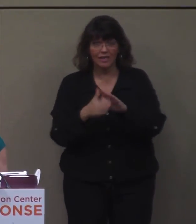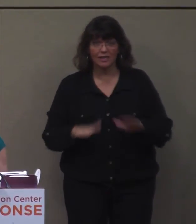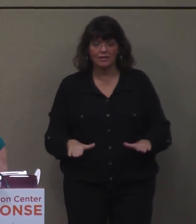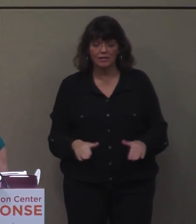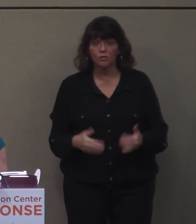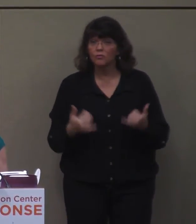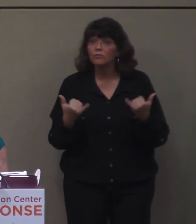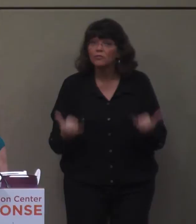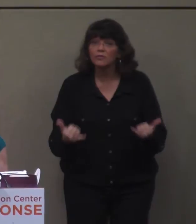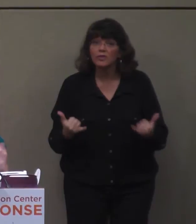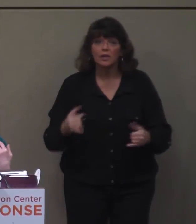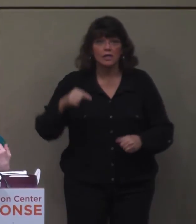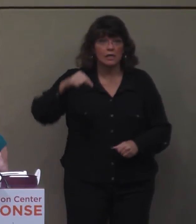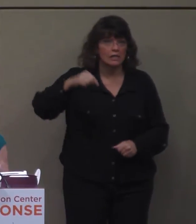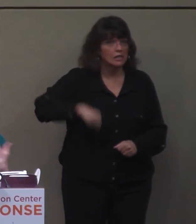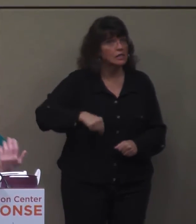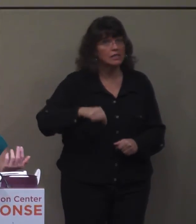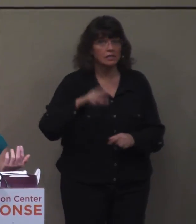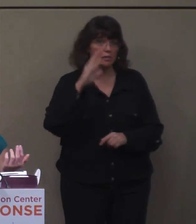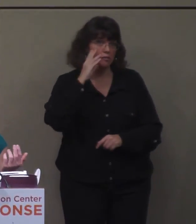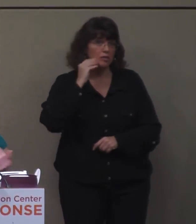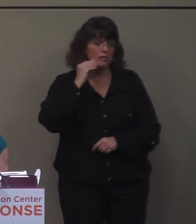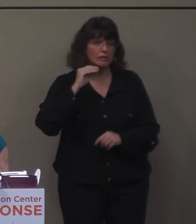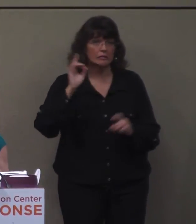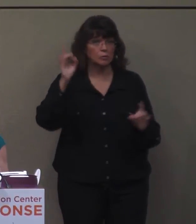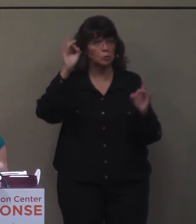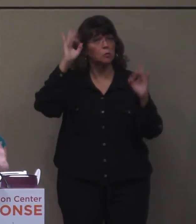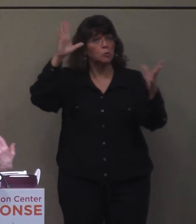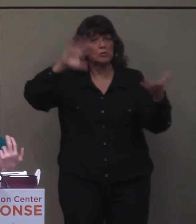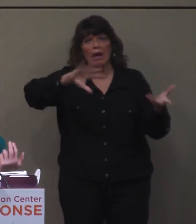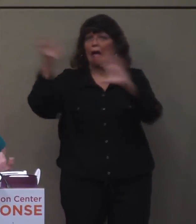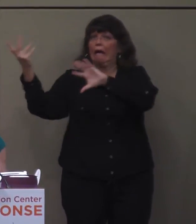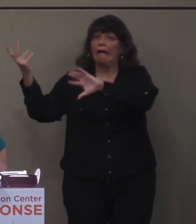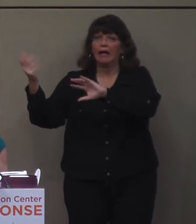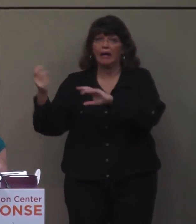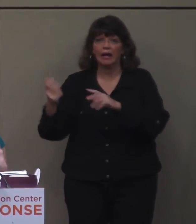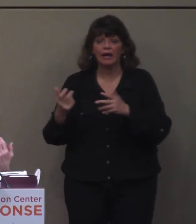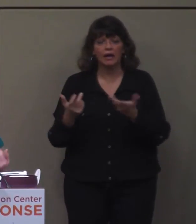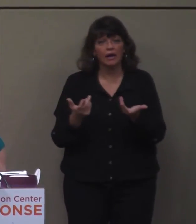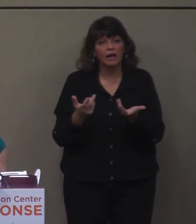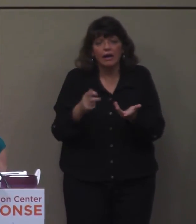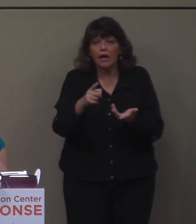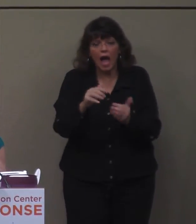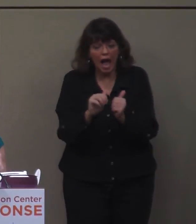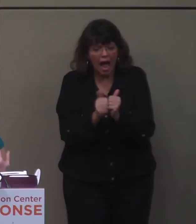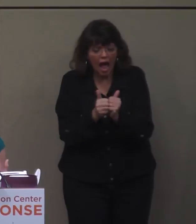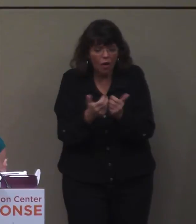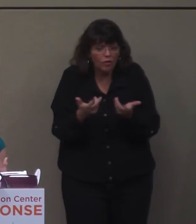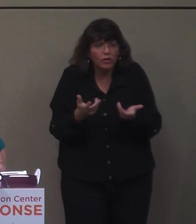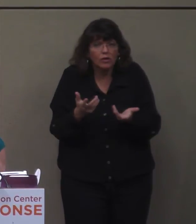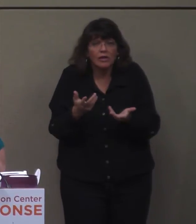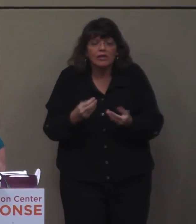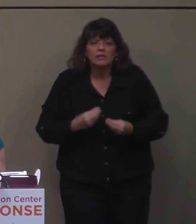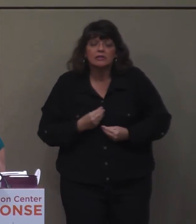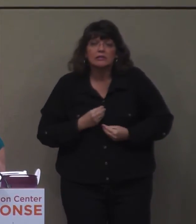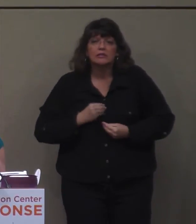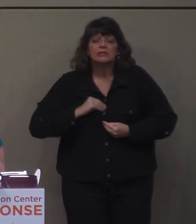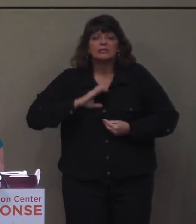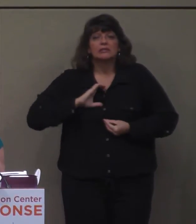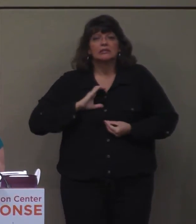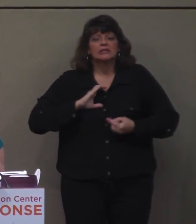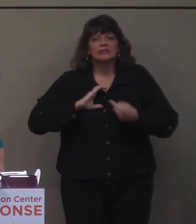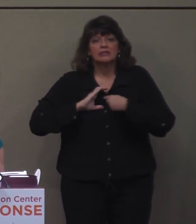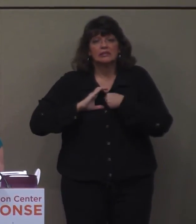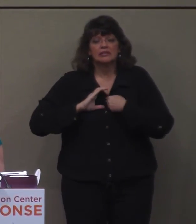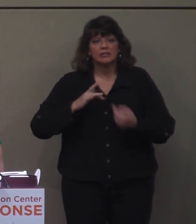I think that if you can bring some color into your home, you know, bring some flowers, light a candle, have soft music, just really make your